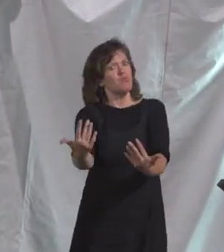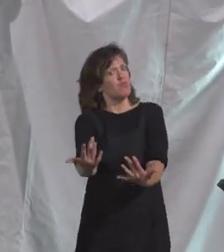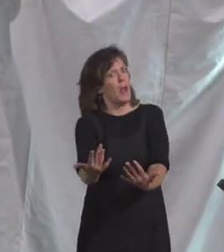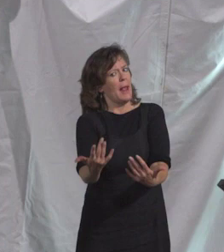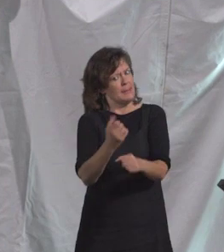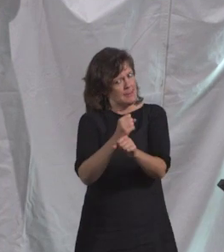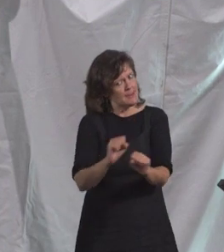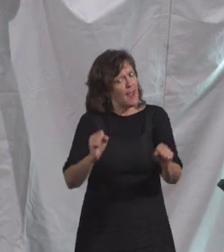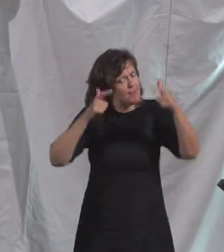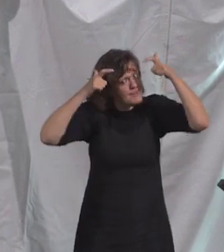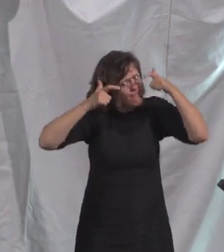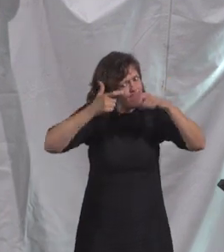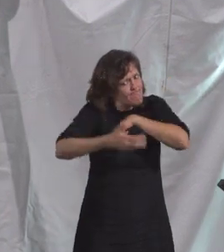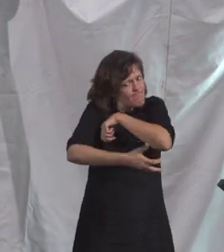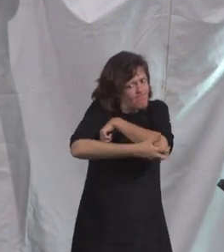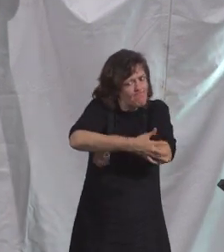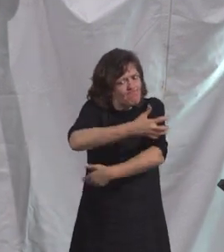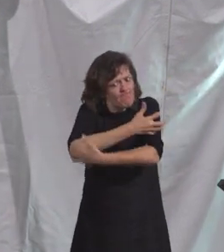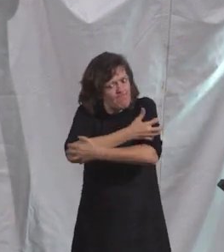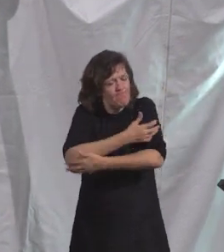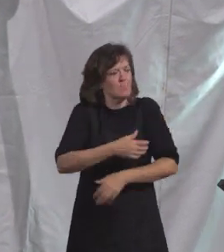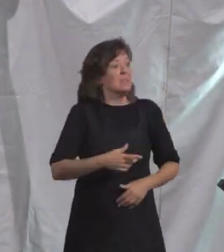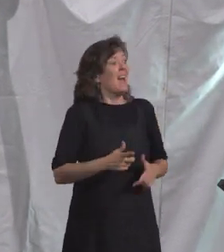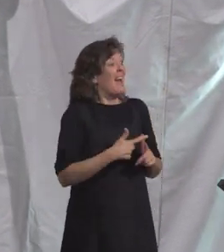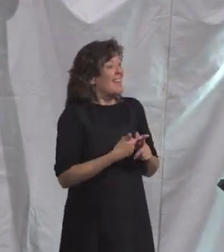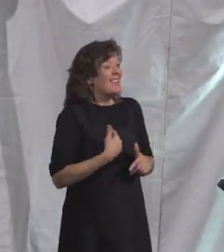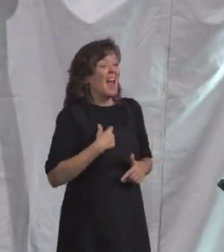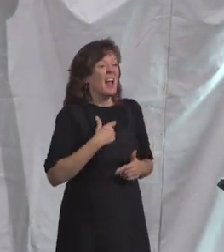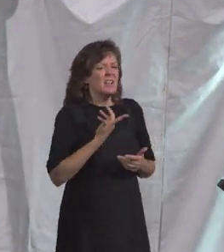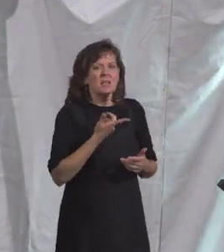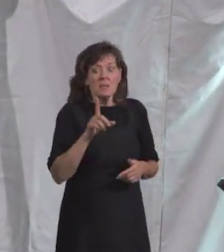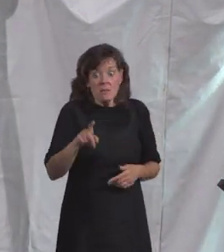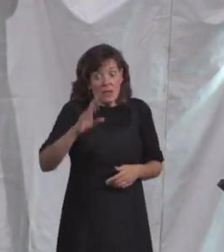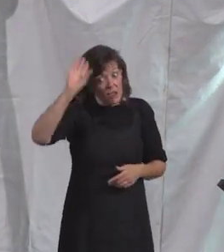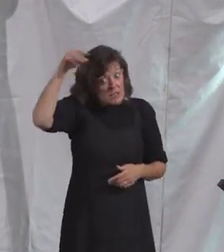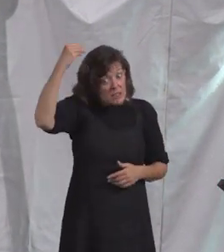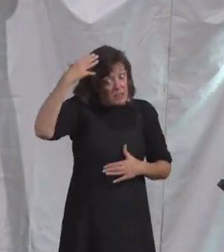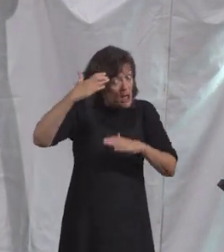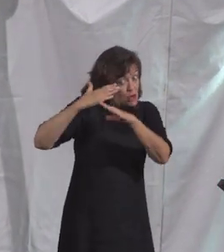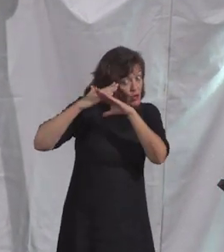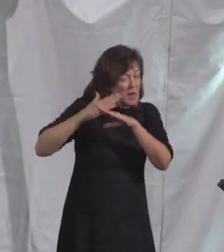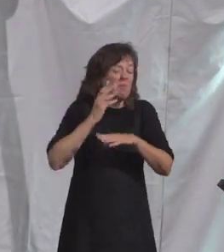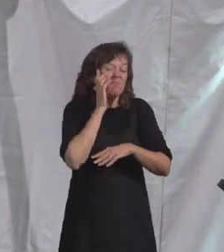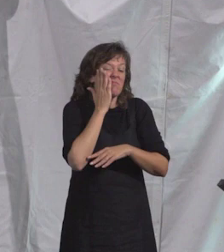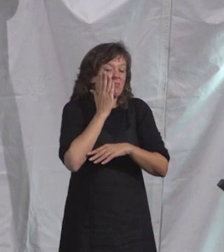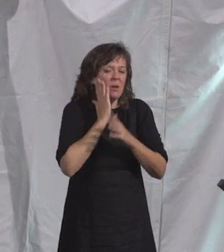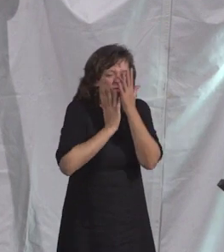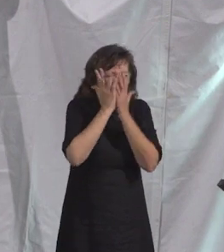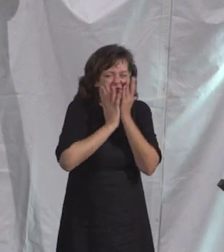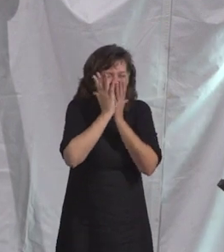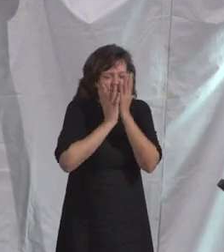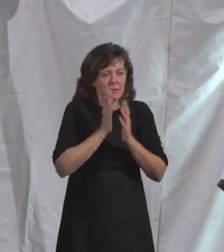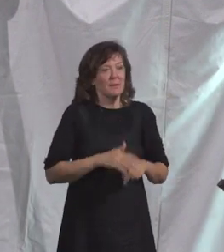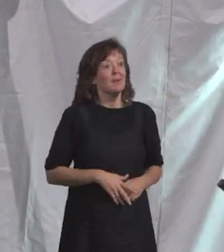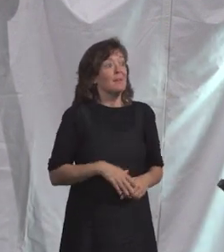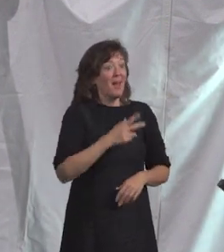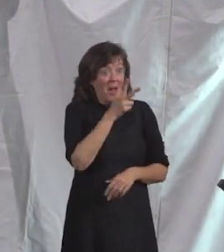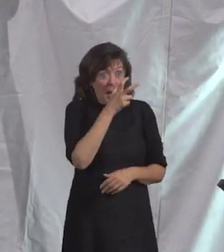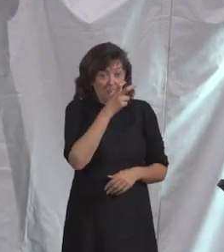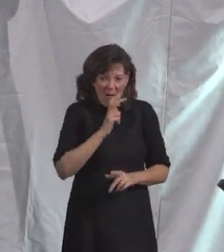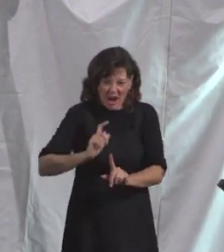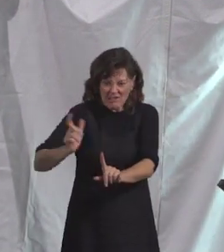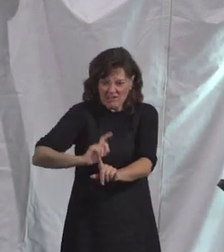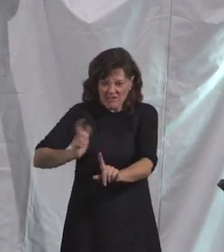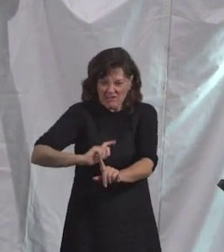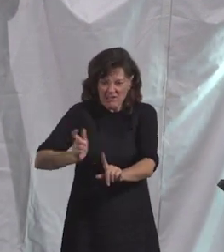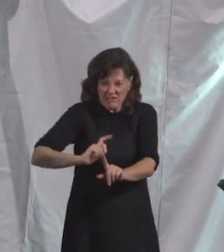the safety gear, and then we're like, "Sunscreen," and then we're like, "Bug spray," and then we're like, "What are we supposed